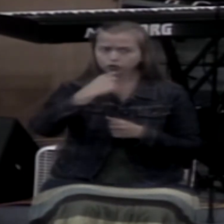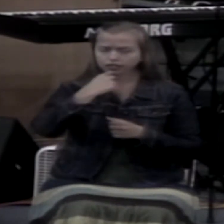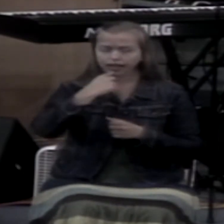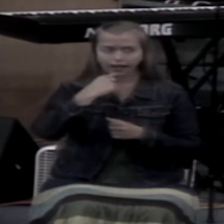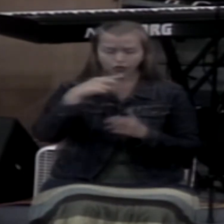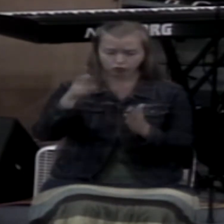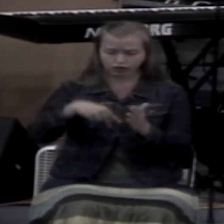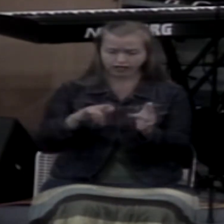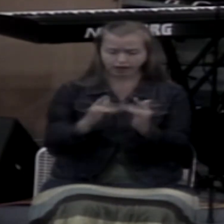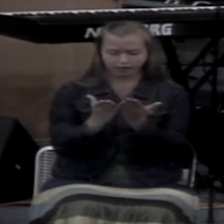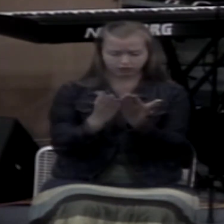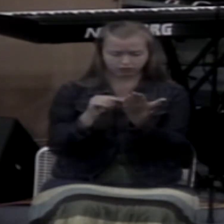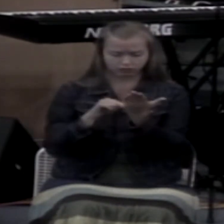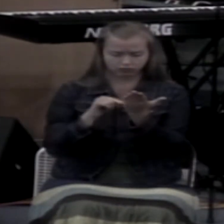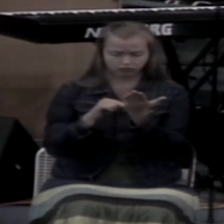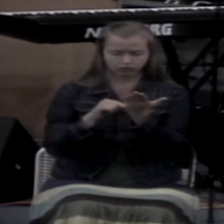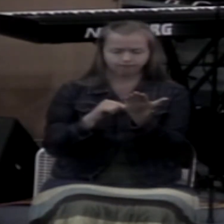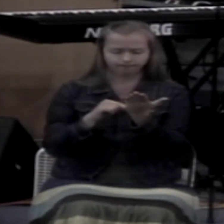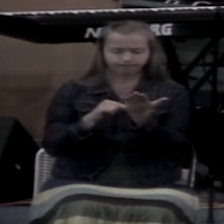world.